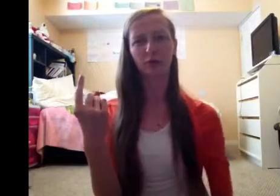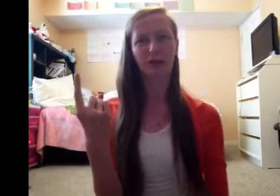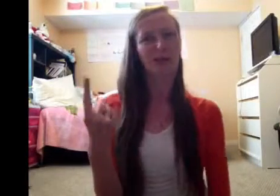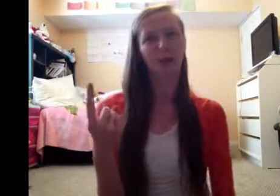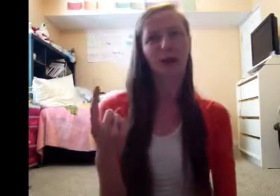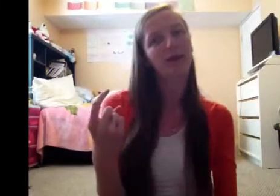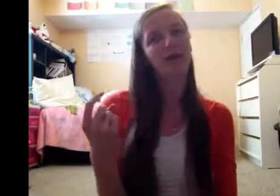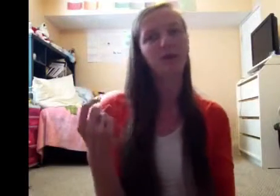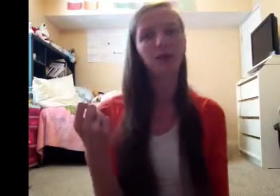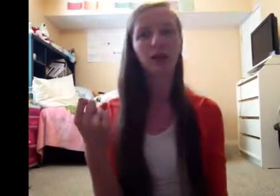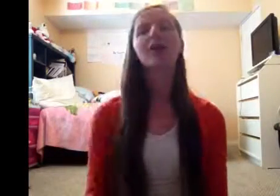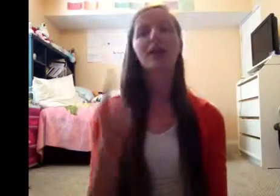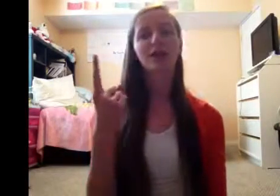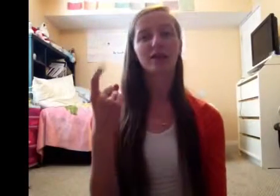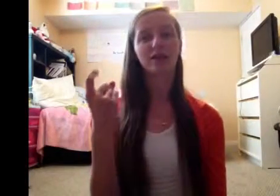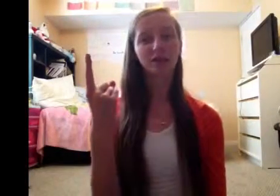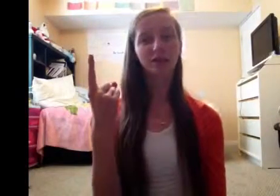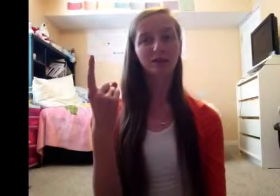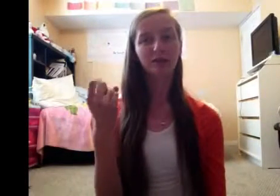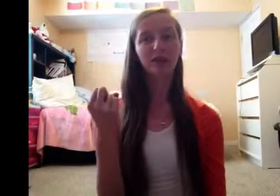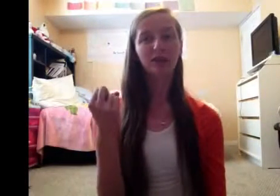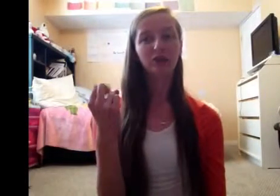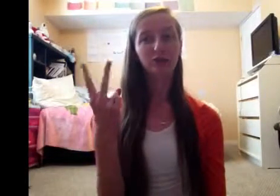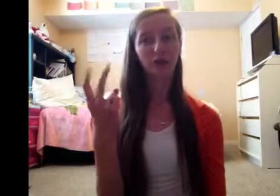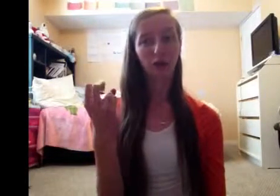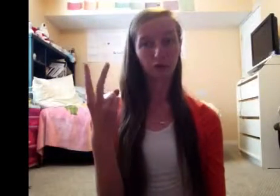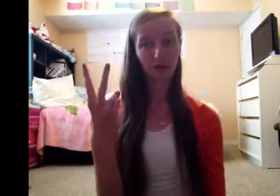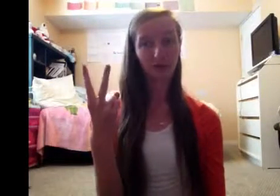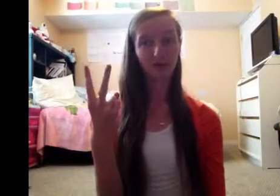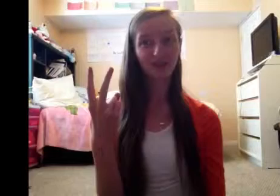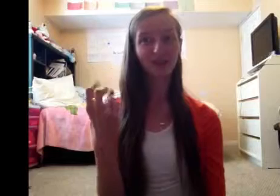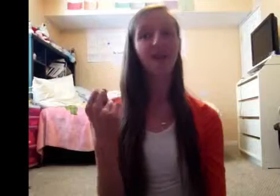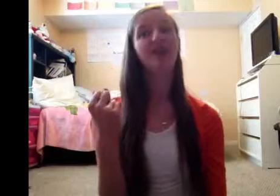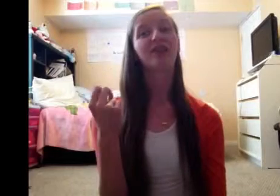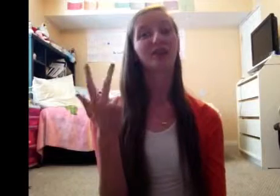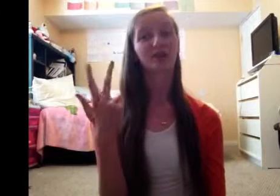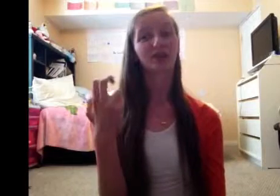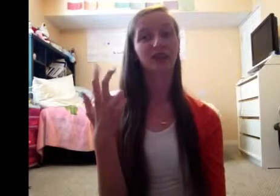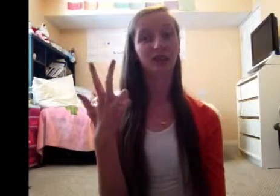flick them twice. 11, 12, 13,